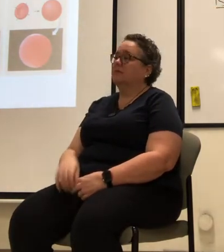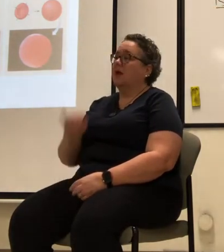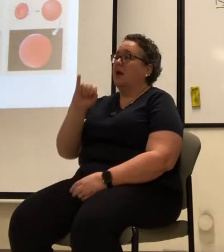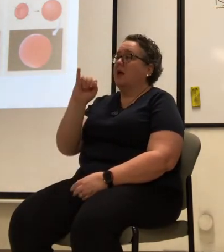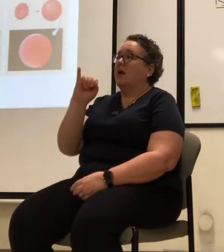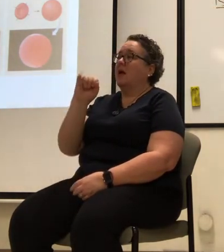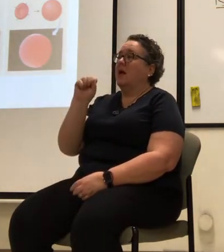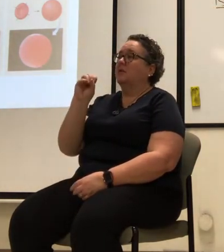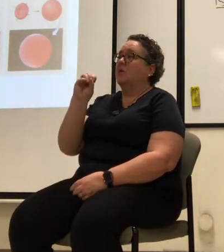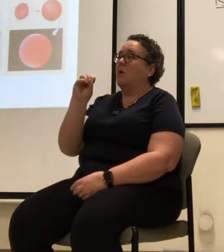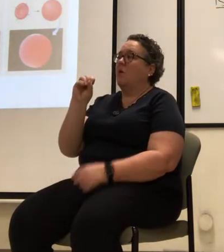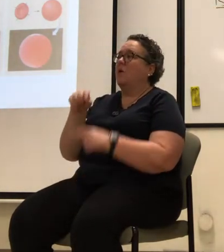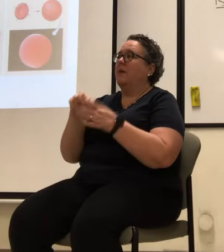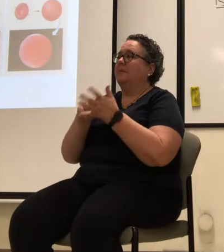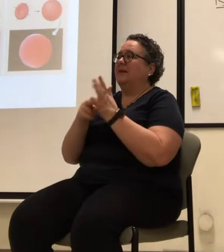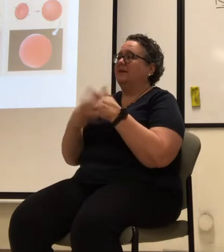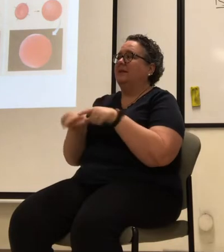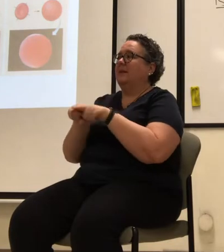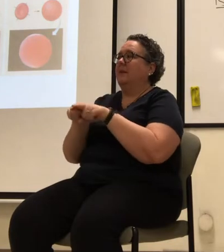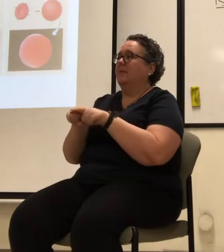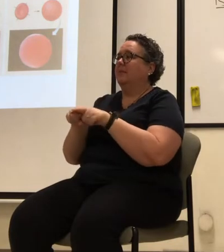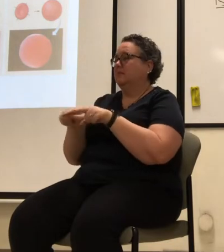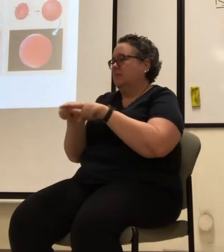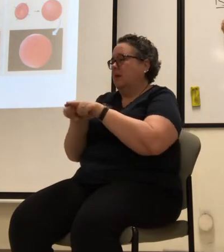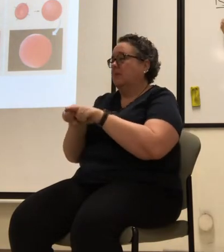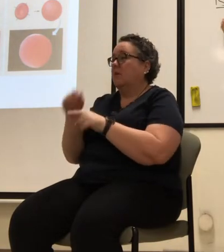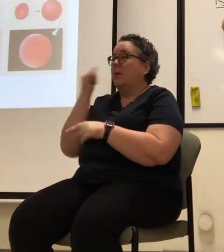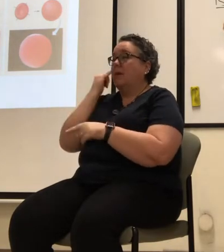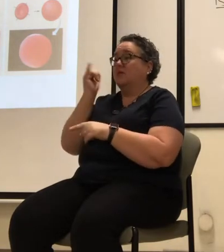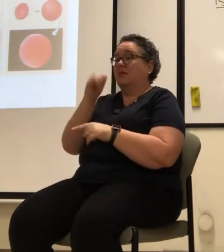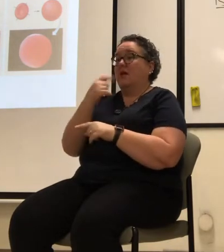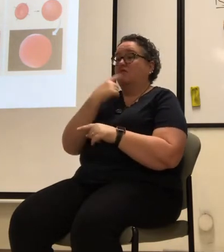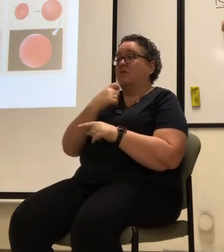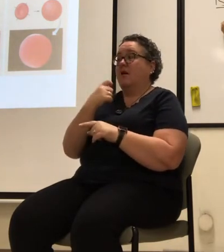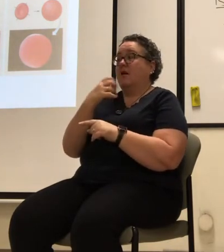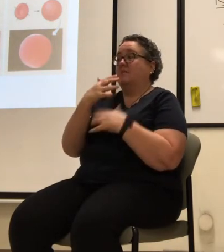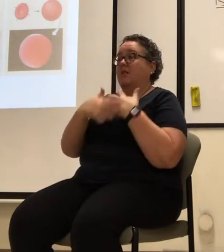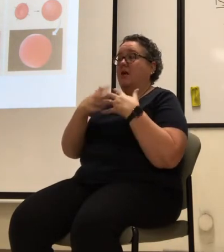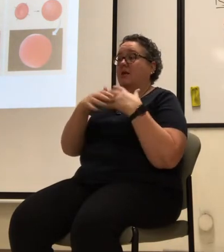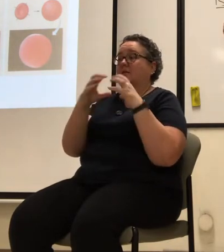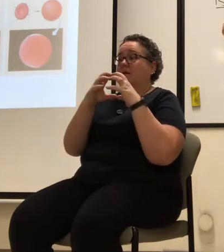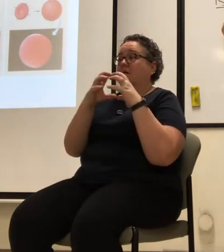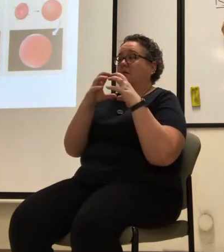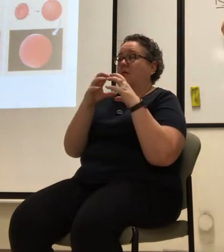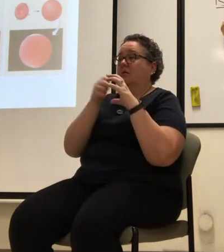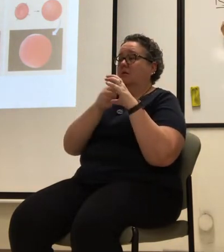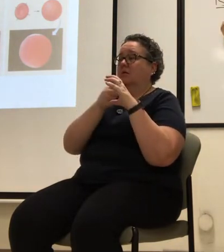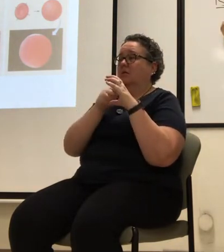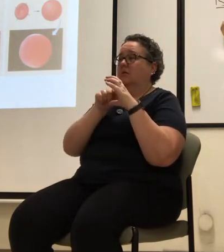Iso means same. What's the same? Well, imagine that red blood cell